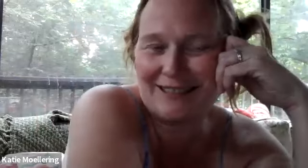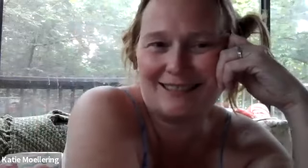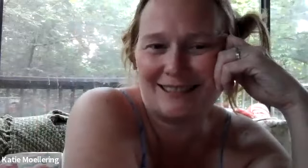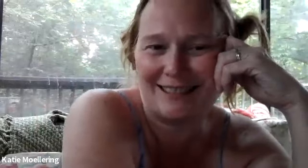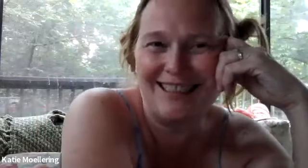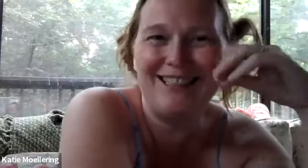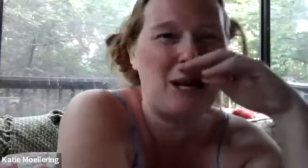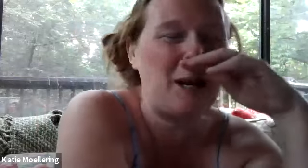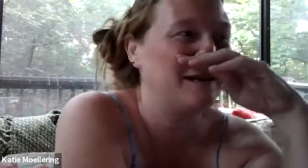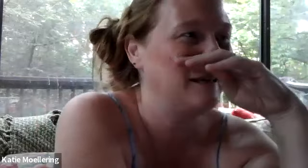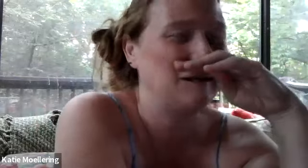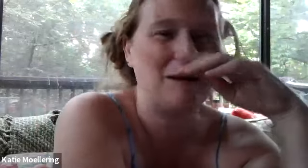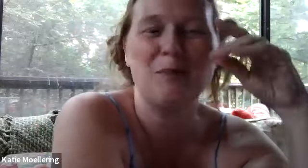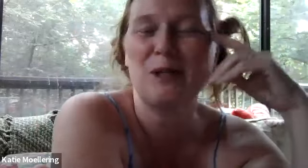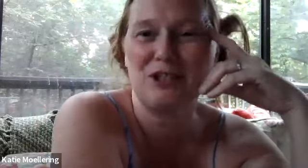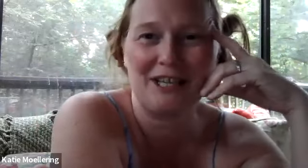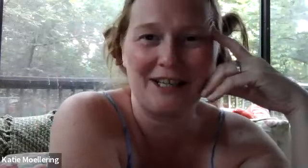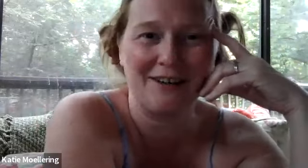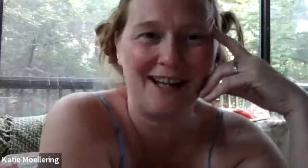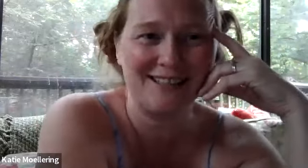and I'm pretty sure to get it correct.